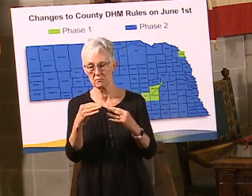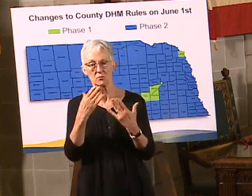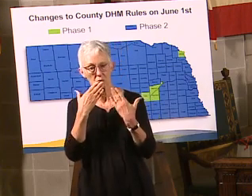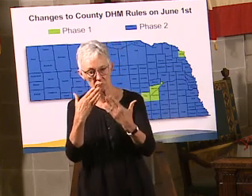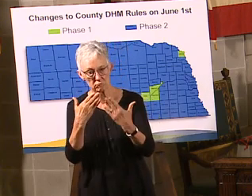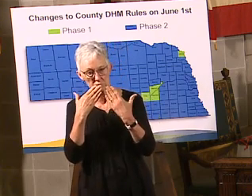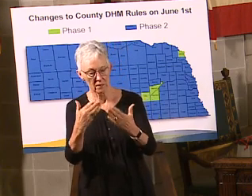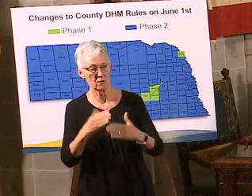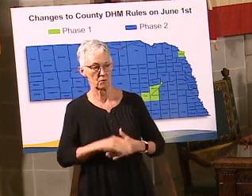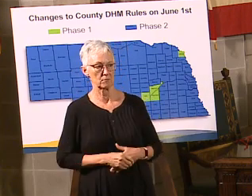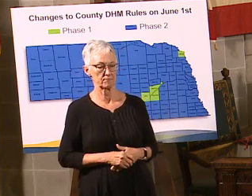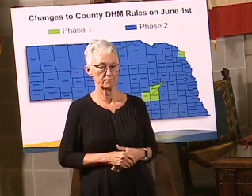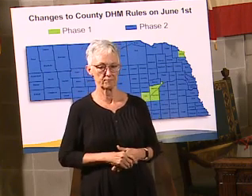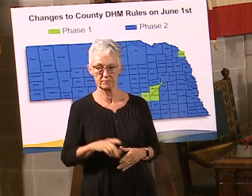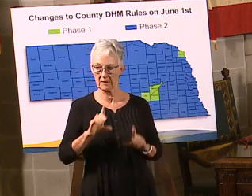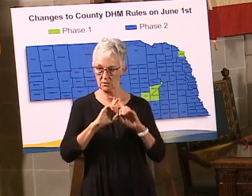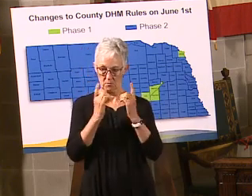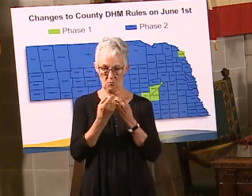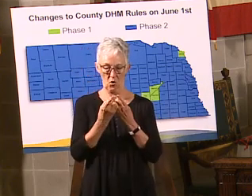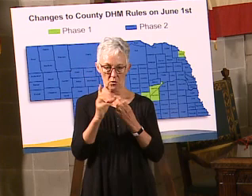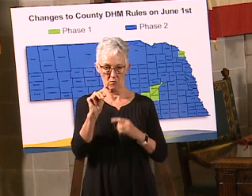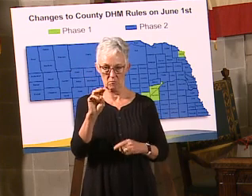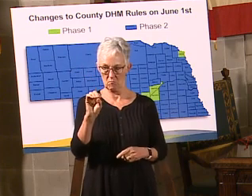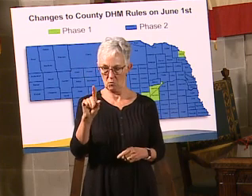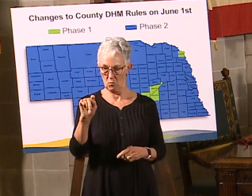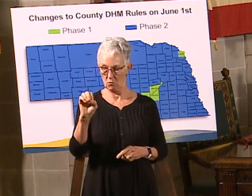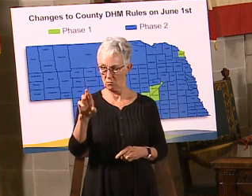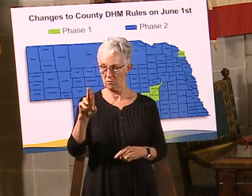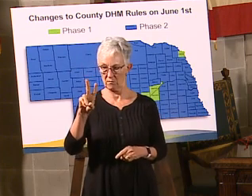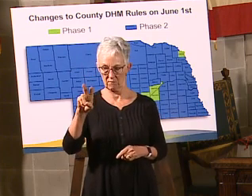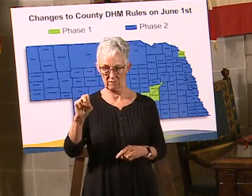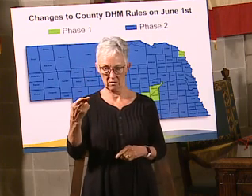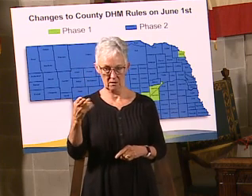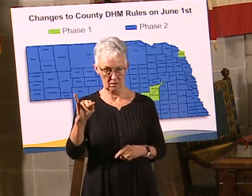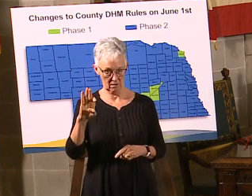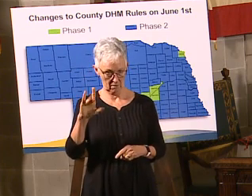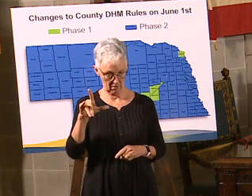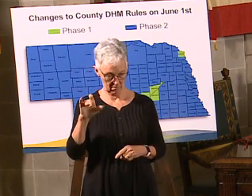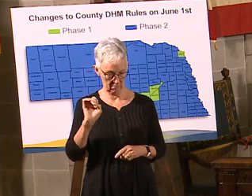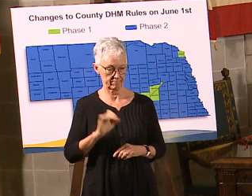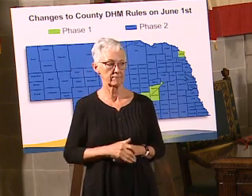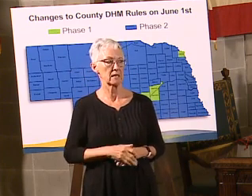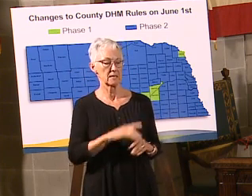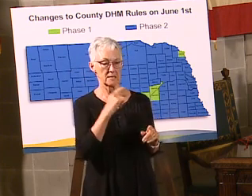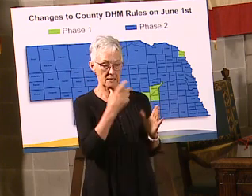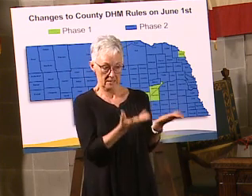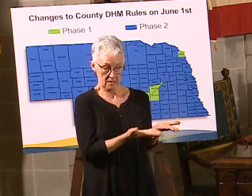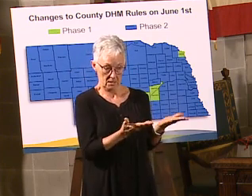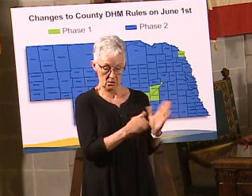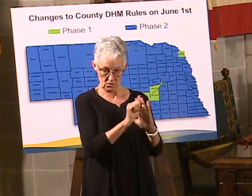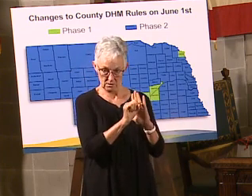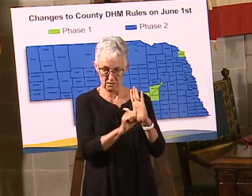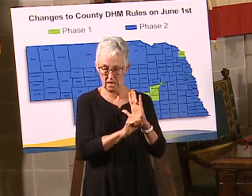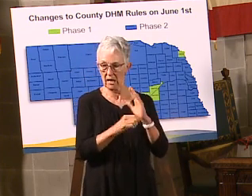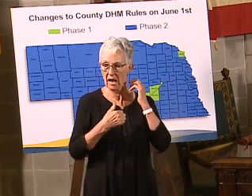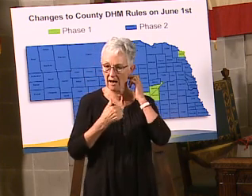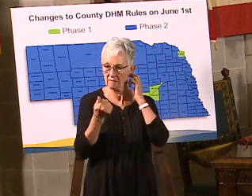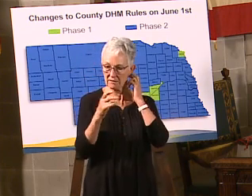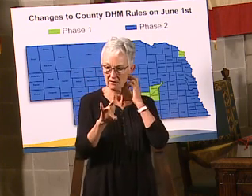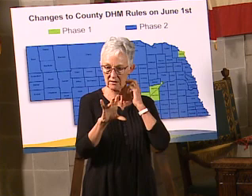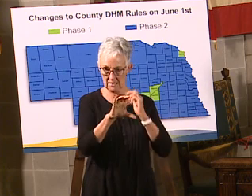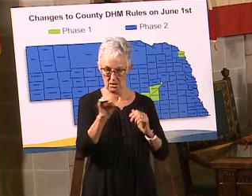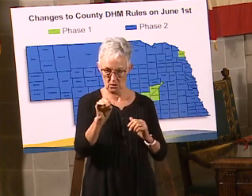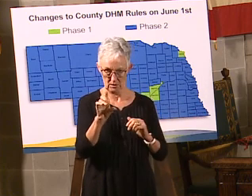Department of Motor Vehicles. So one of the things that we have done at the state is we've continued to work. There's been about 17 counties who have remained open throughout